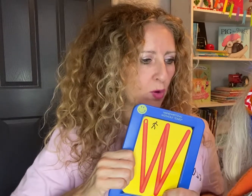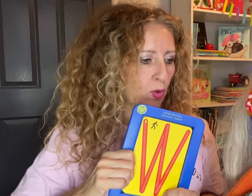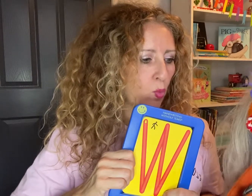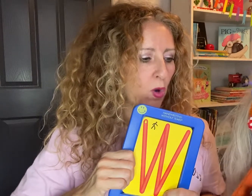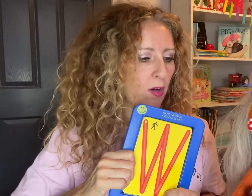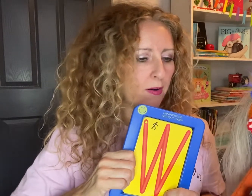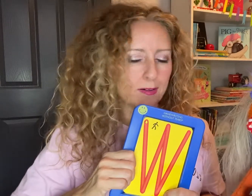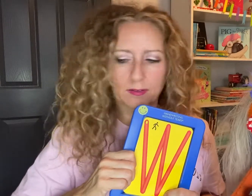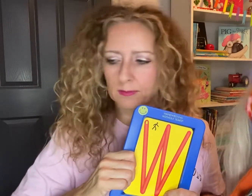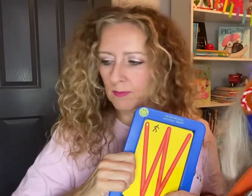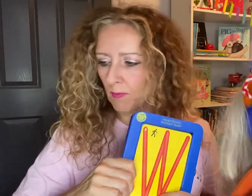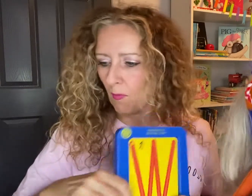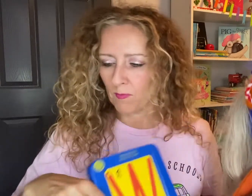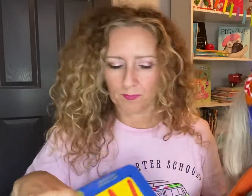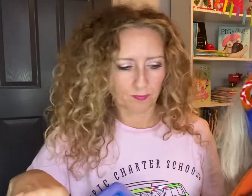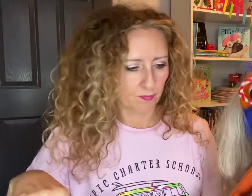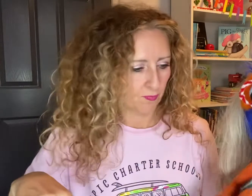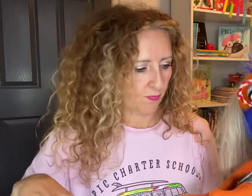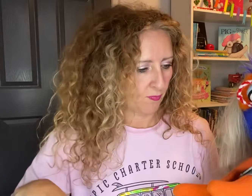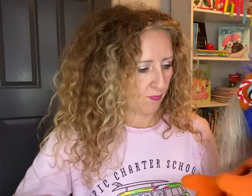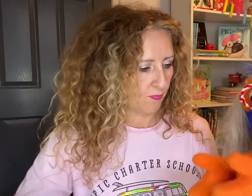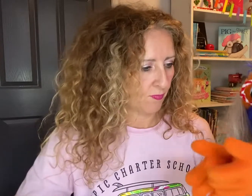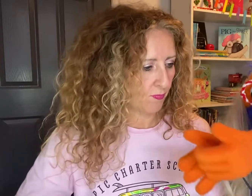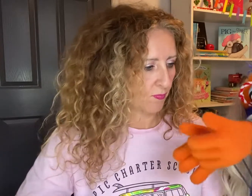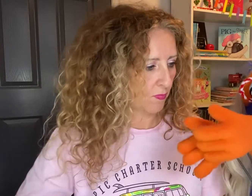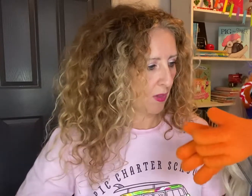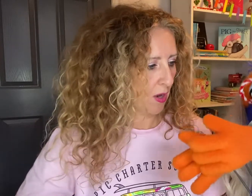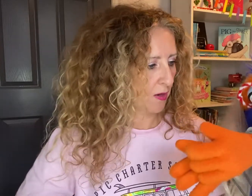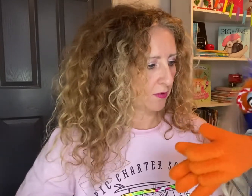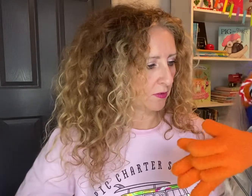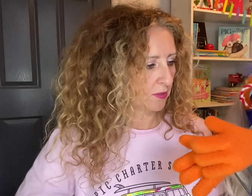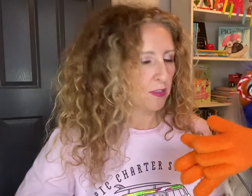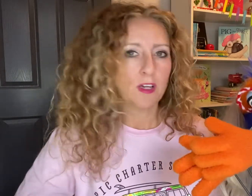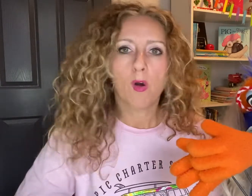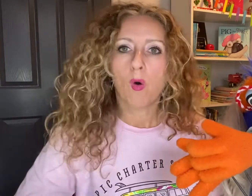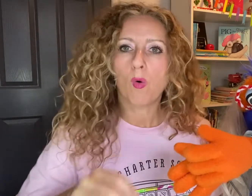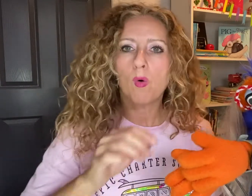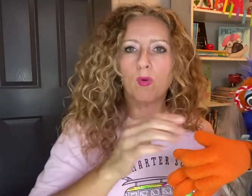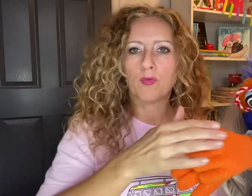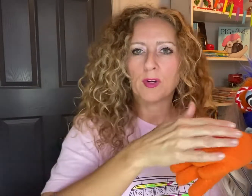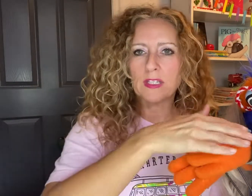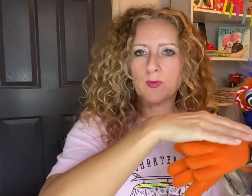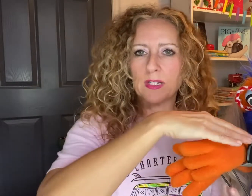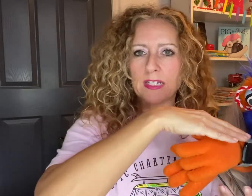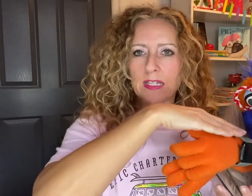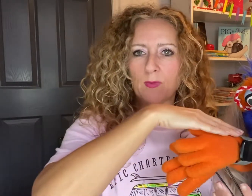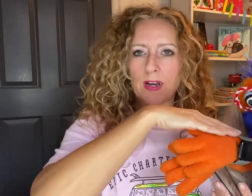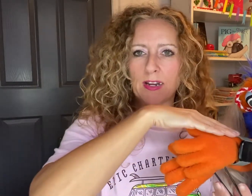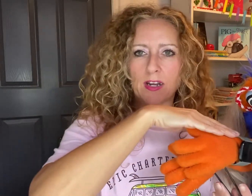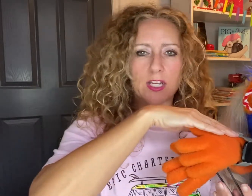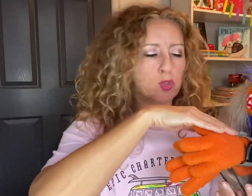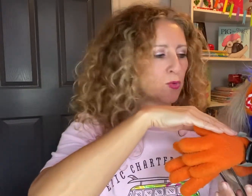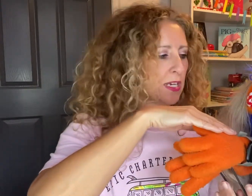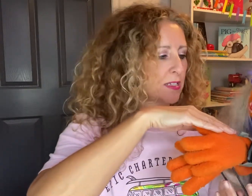with w? Well I have something on my wrist that starts with W. Oh friends what is he wearing on his wrist?